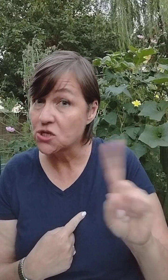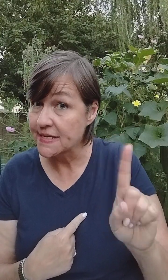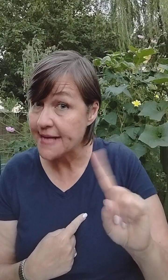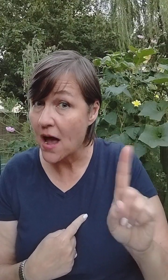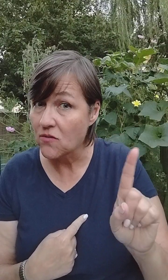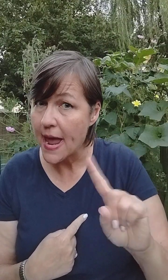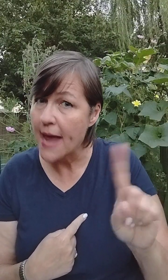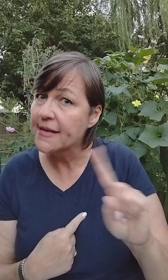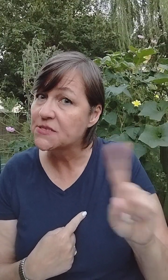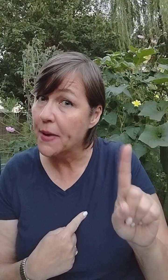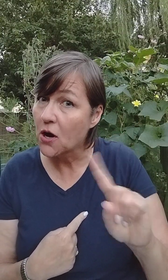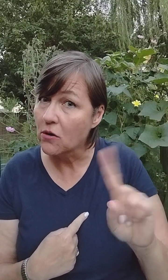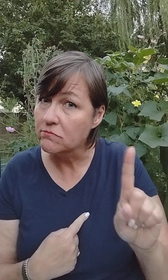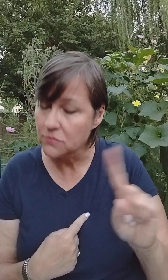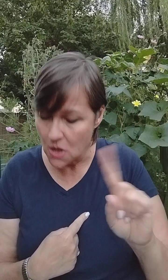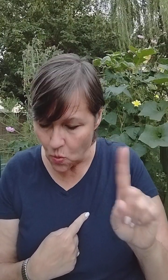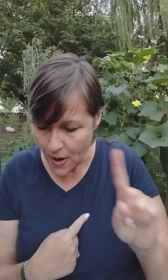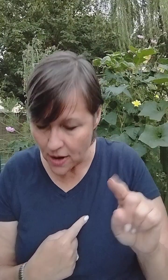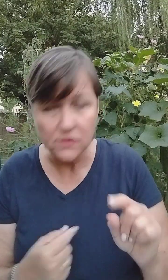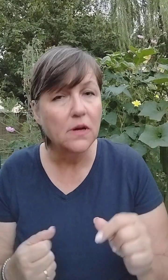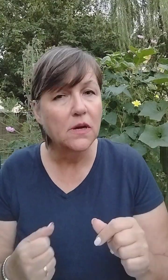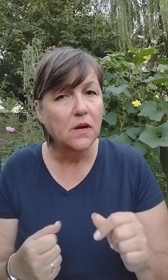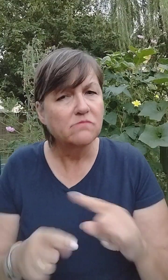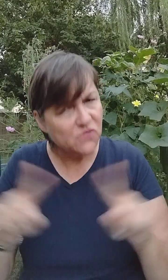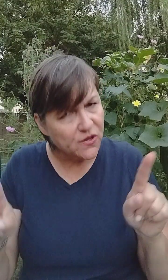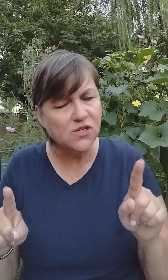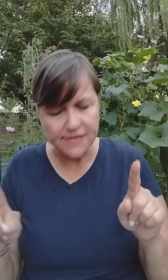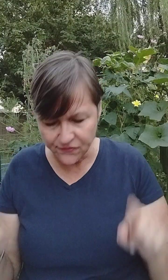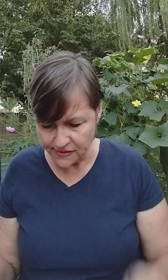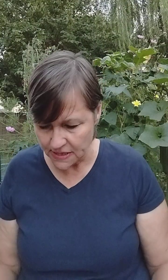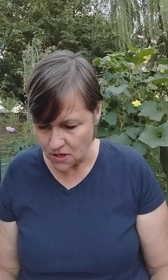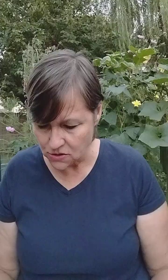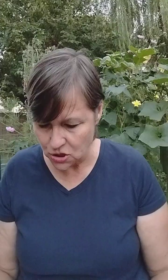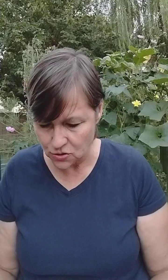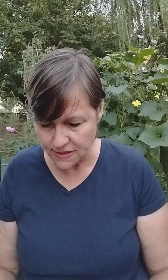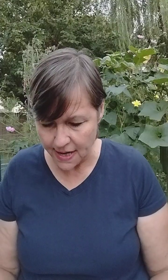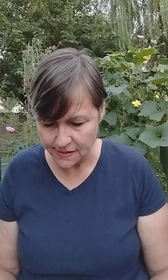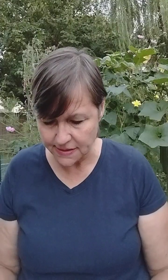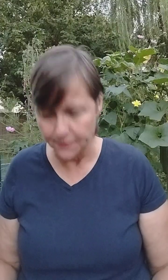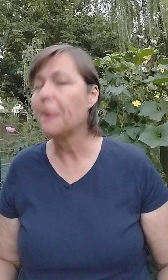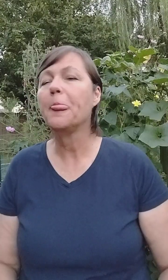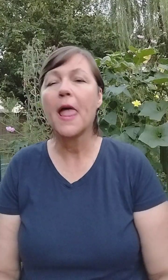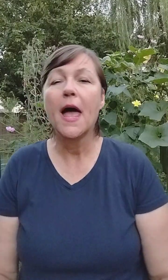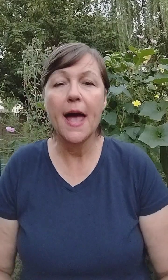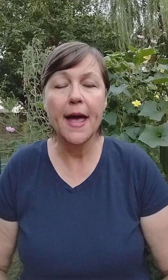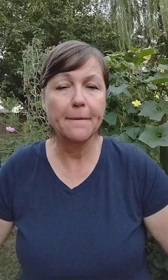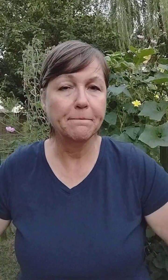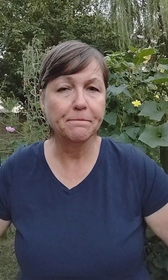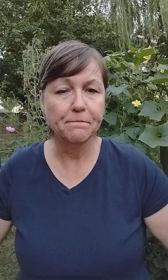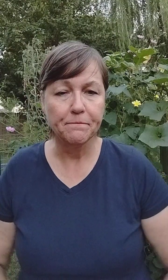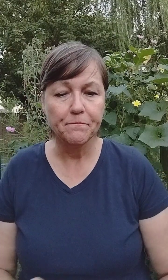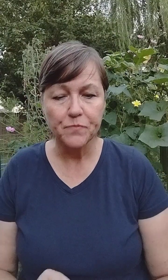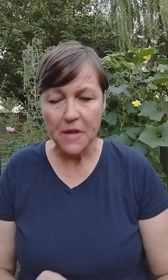is out, and it's bigger. Where? So there's a difference in those two signs. And